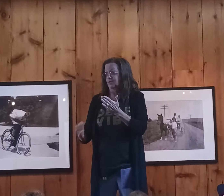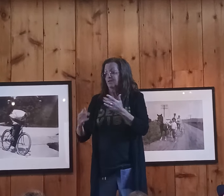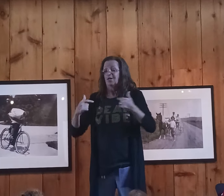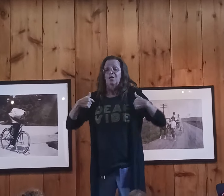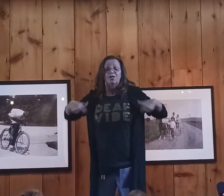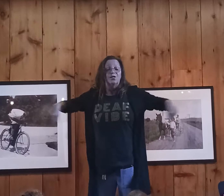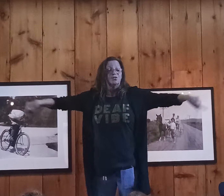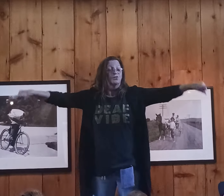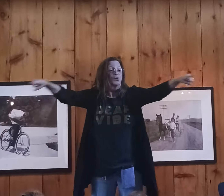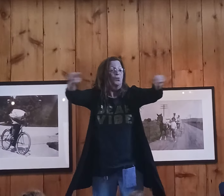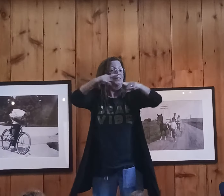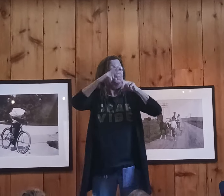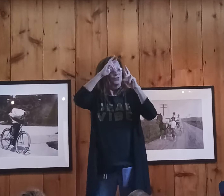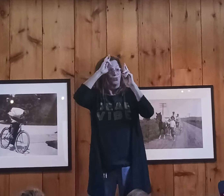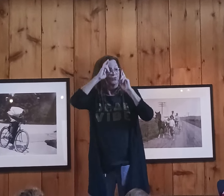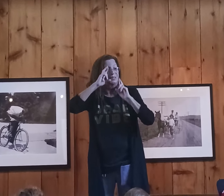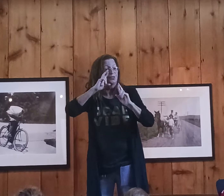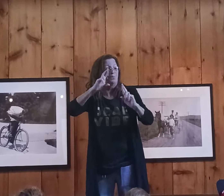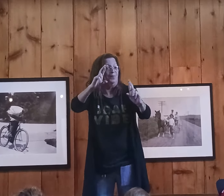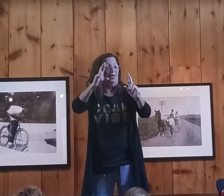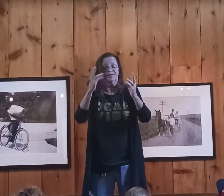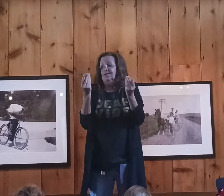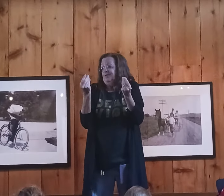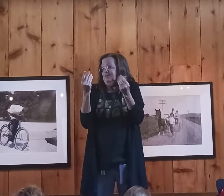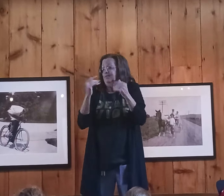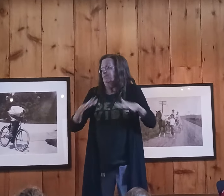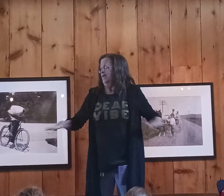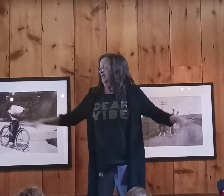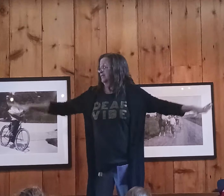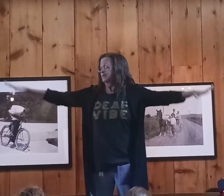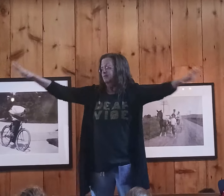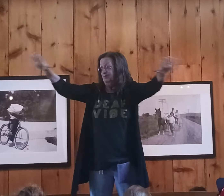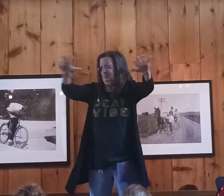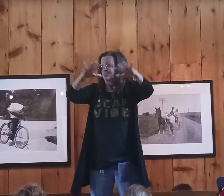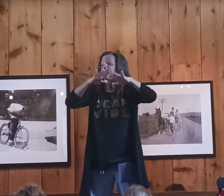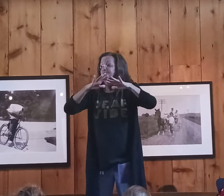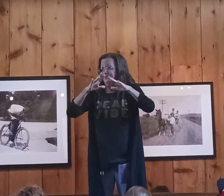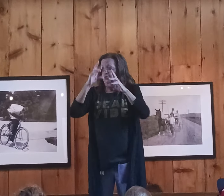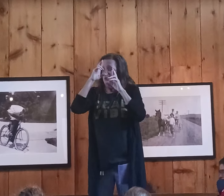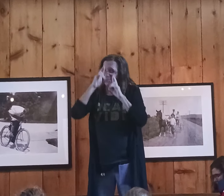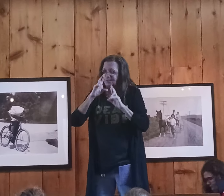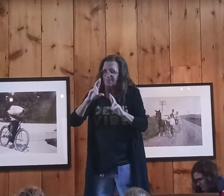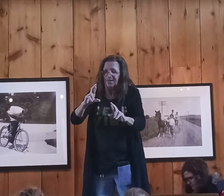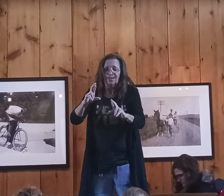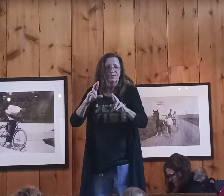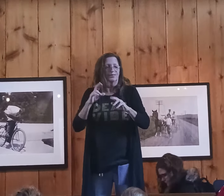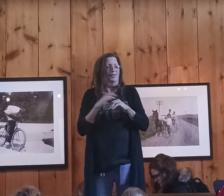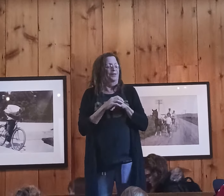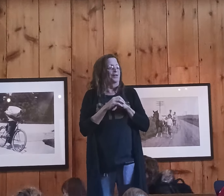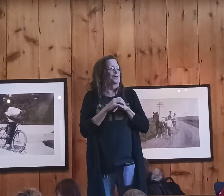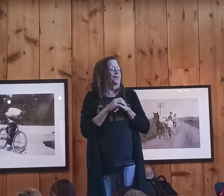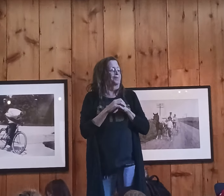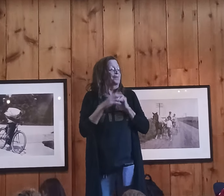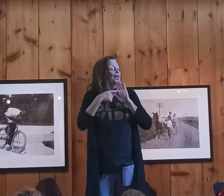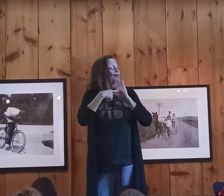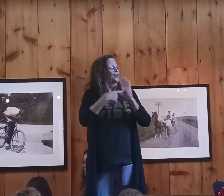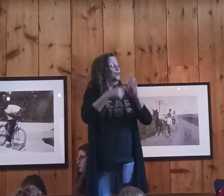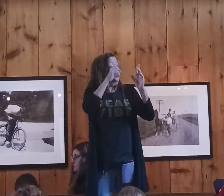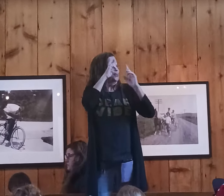Pieces of history that support the art community of artists. So please be respectful of changes